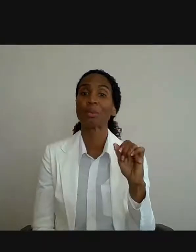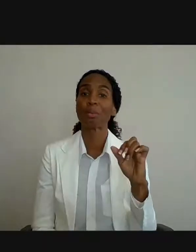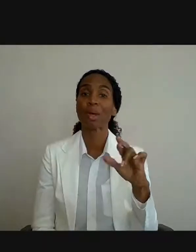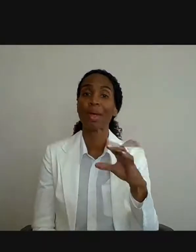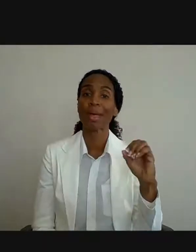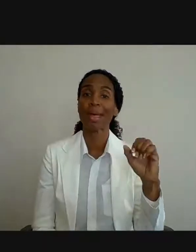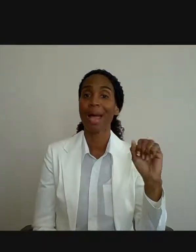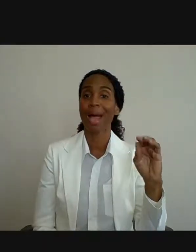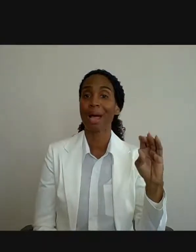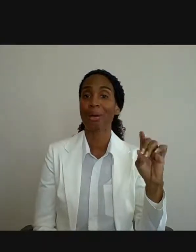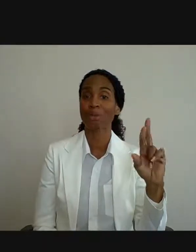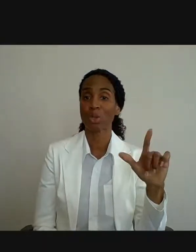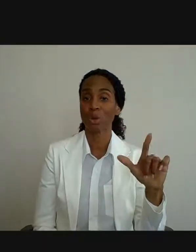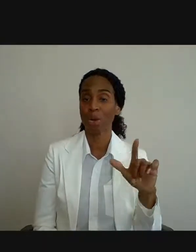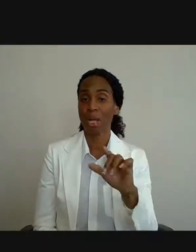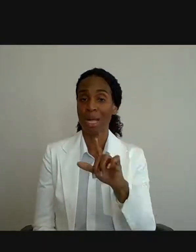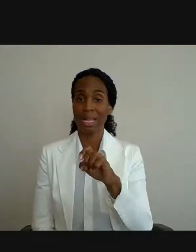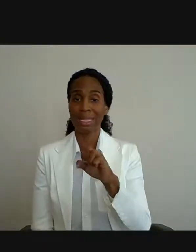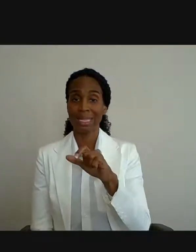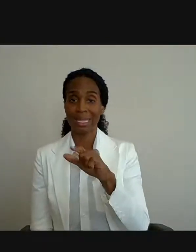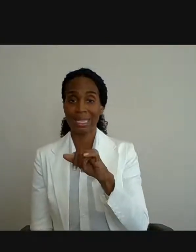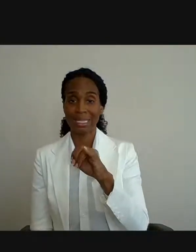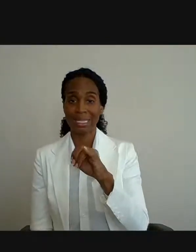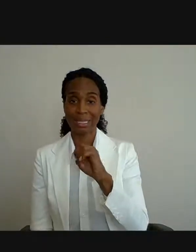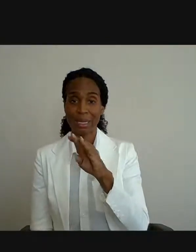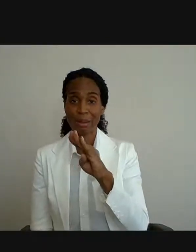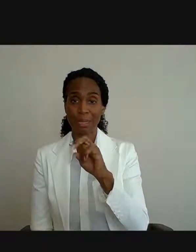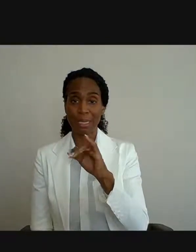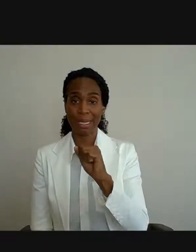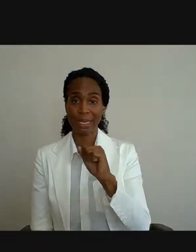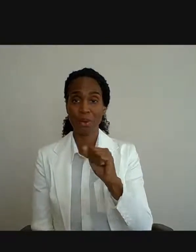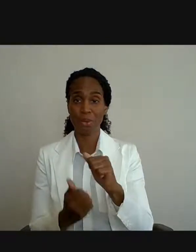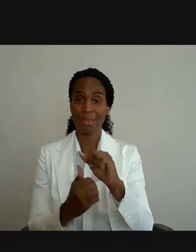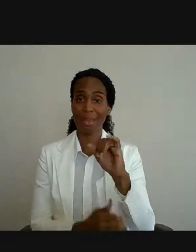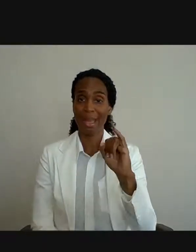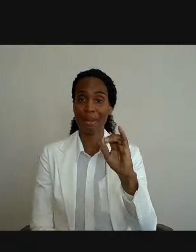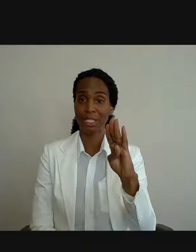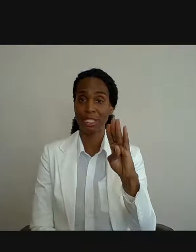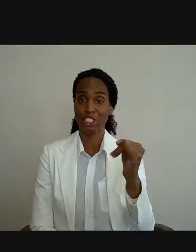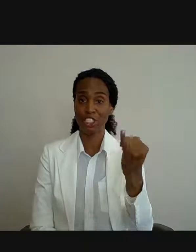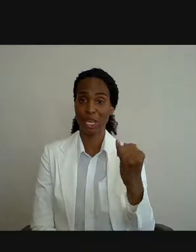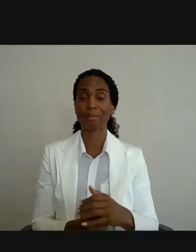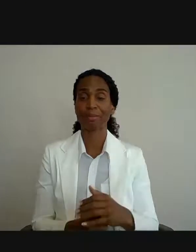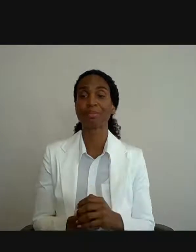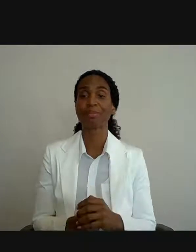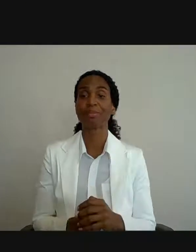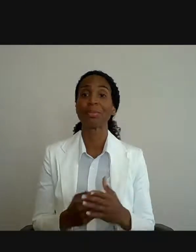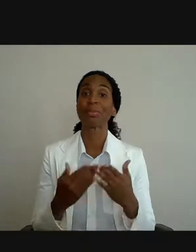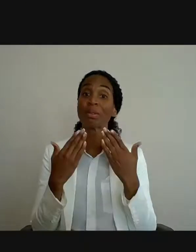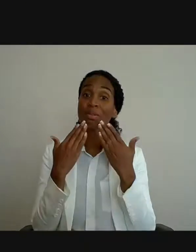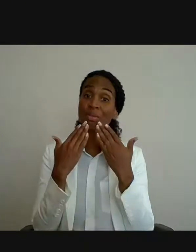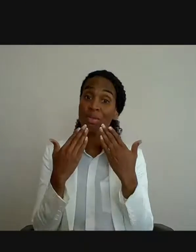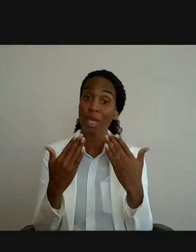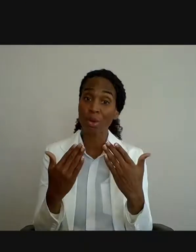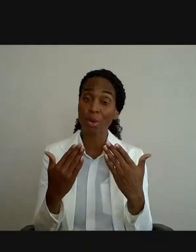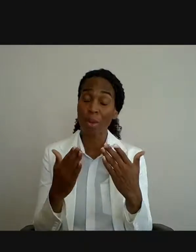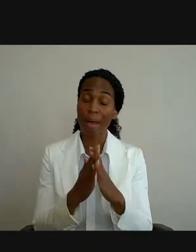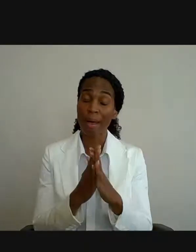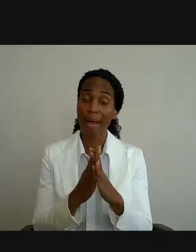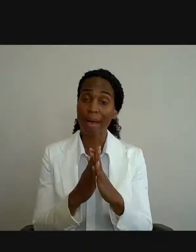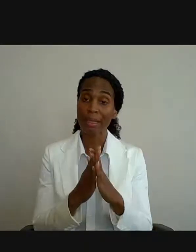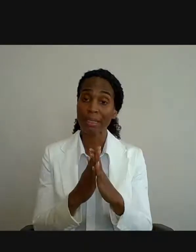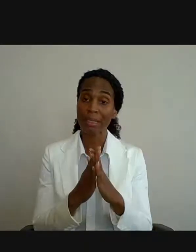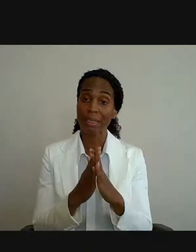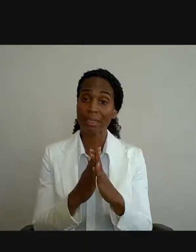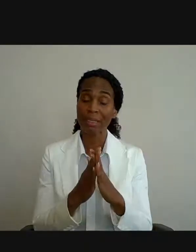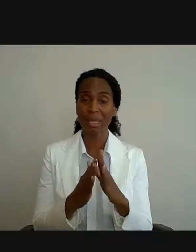next question is from Leslie Bonilla at IBJ. Leslie. Thank you. So I wanted to ask, when does this